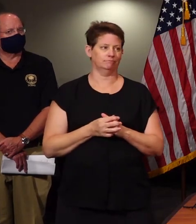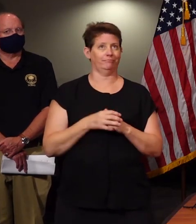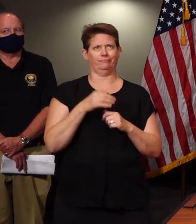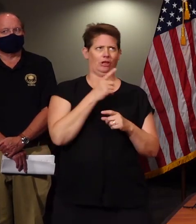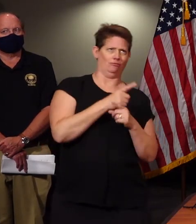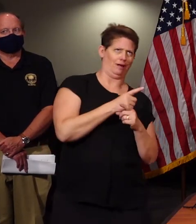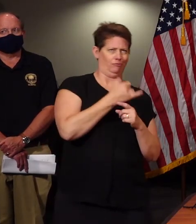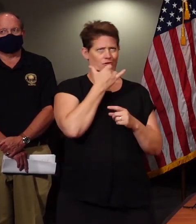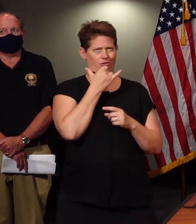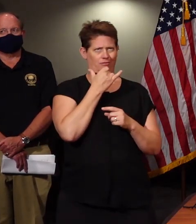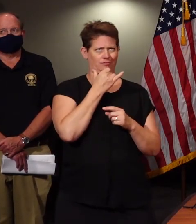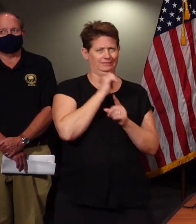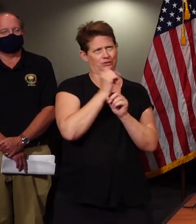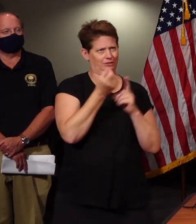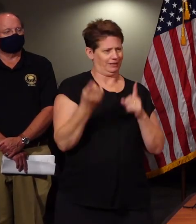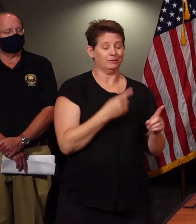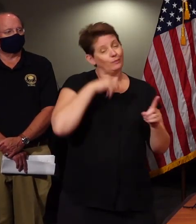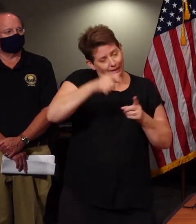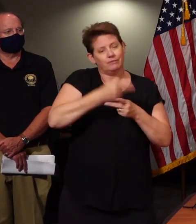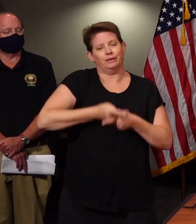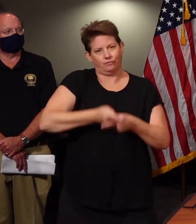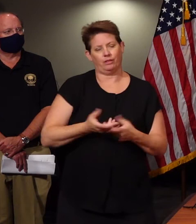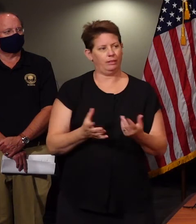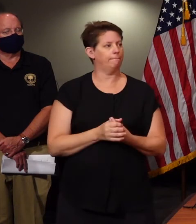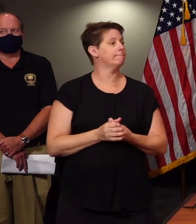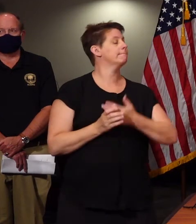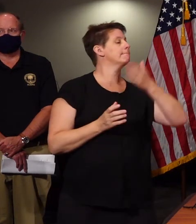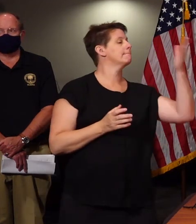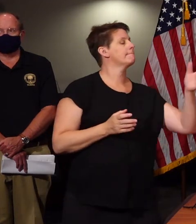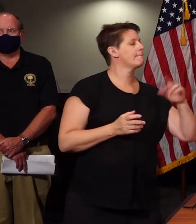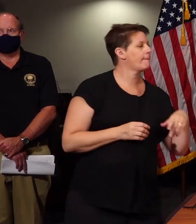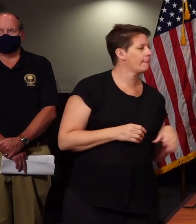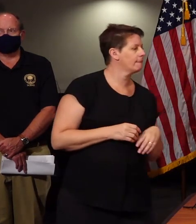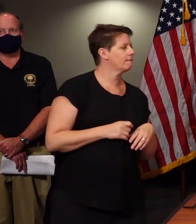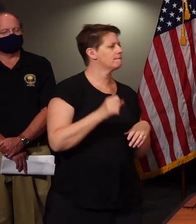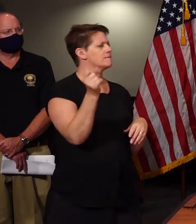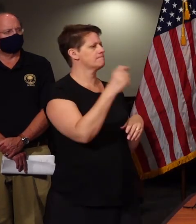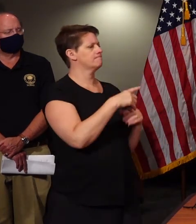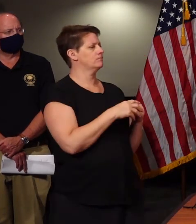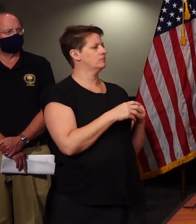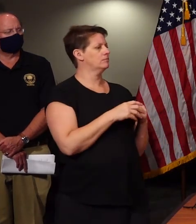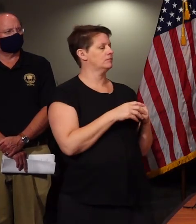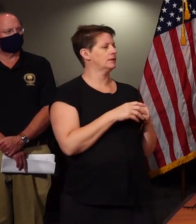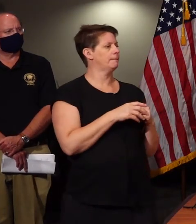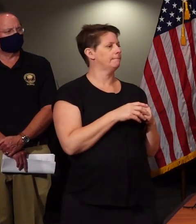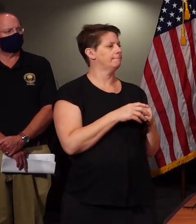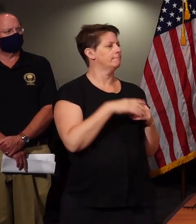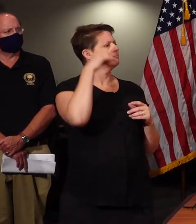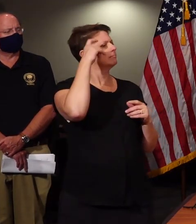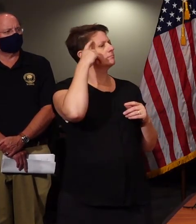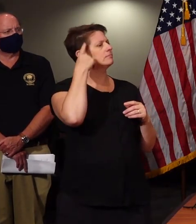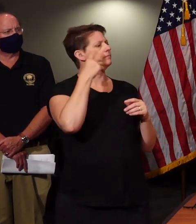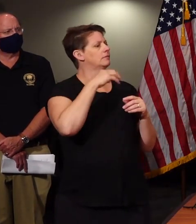the wrong circumstances. We got to be careful. Yes, sir. Governor, what are your thoughts about the the suspected coronavirus